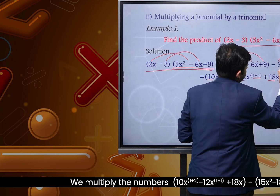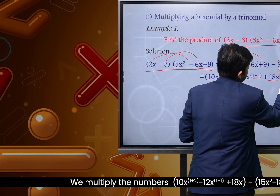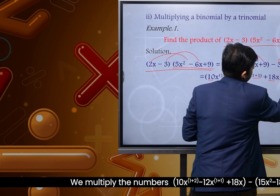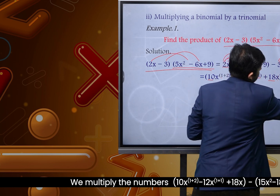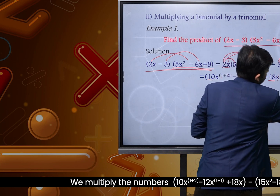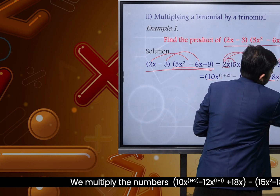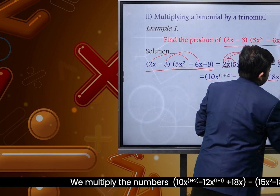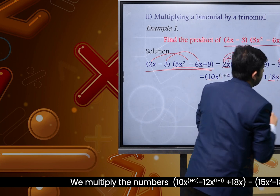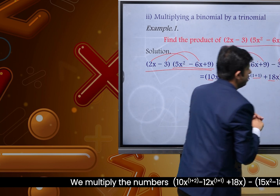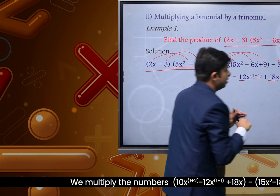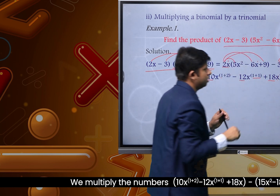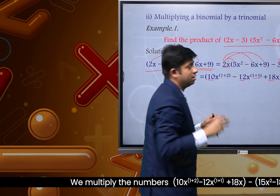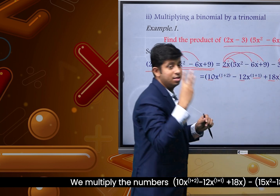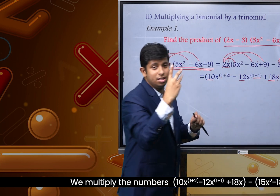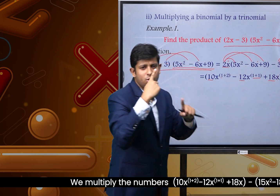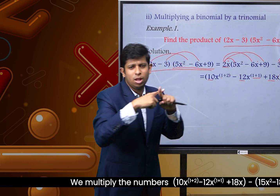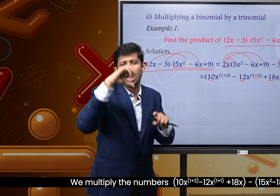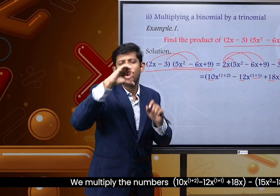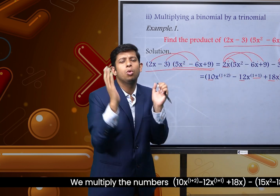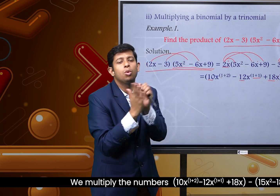plus 3 into 9 gives us 27.